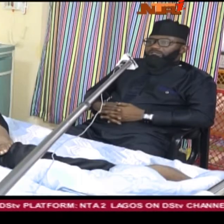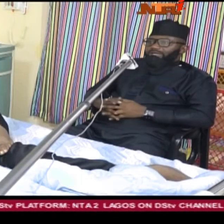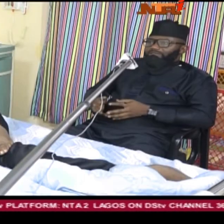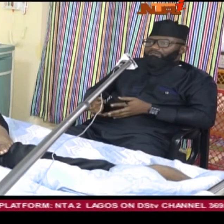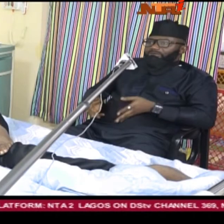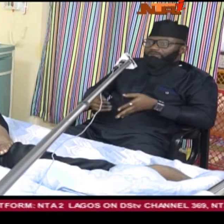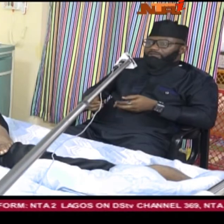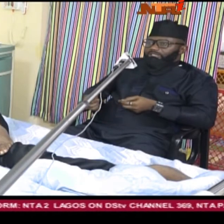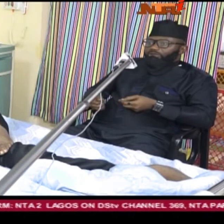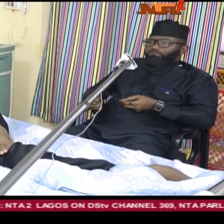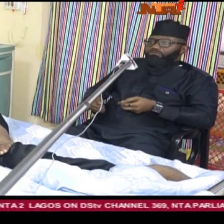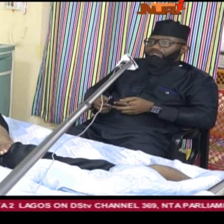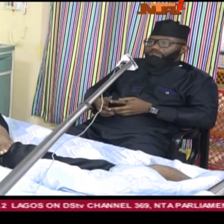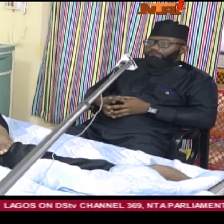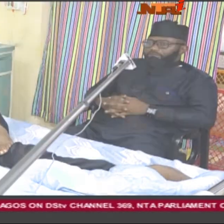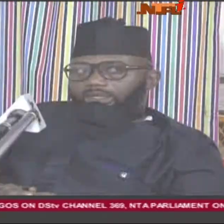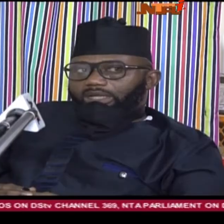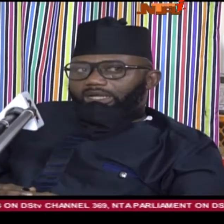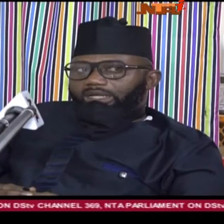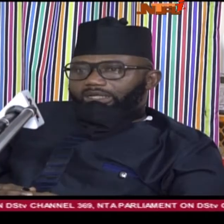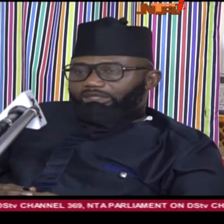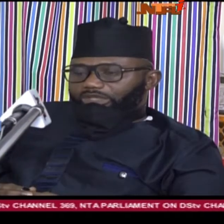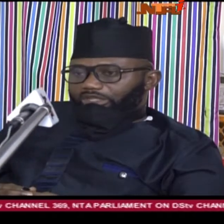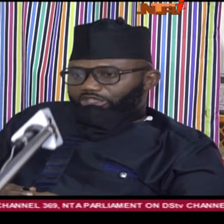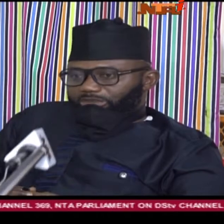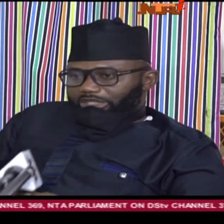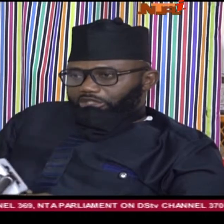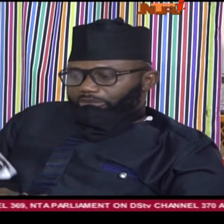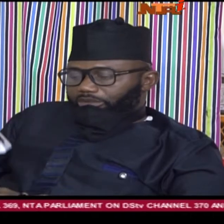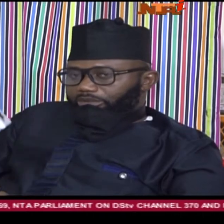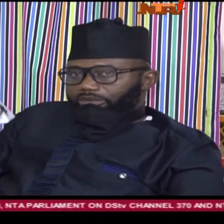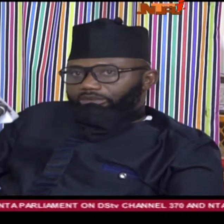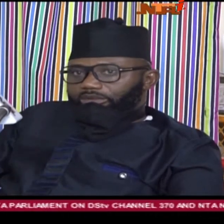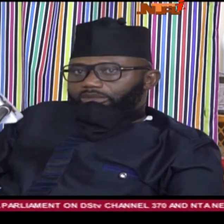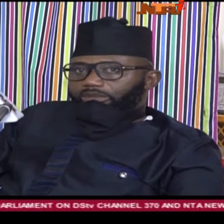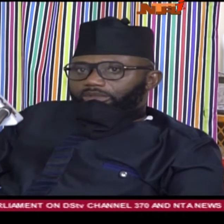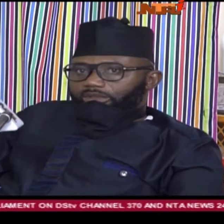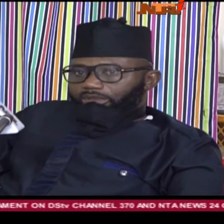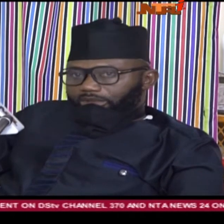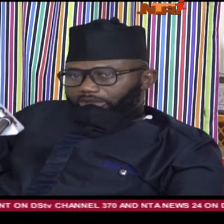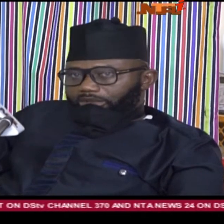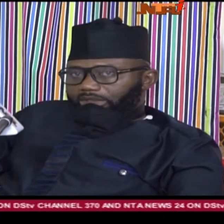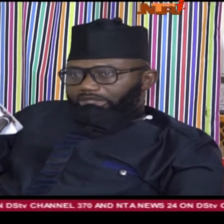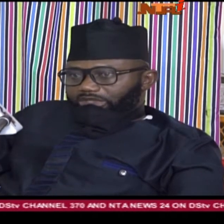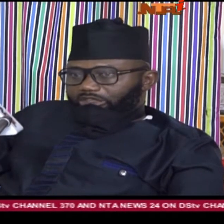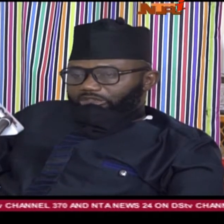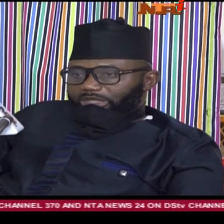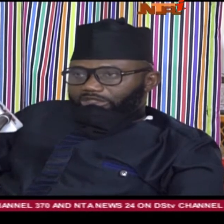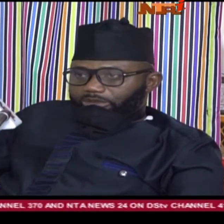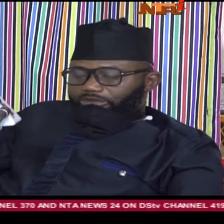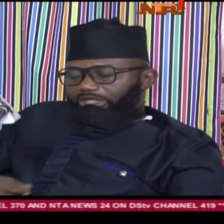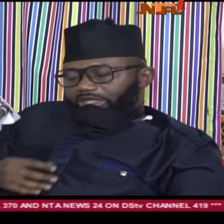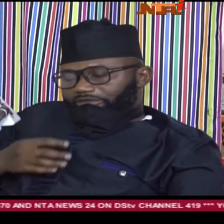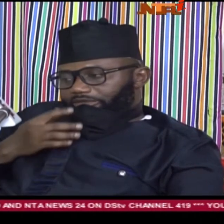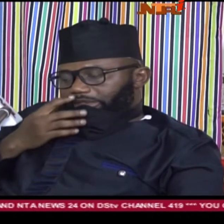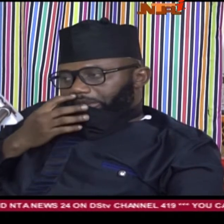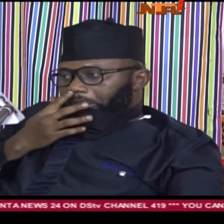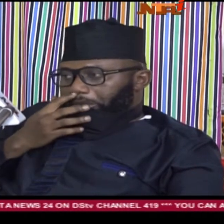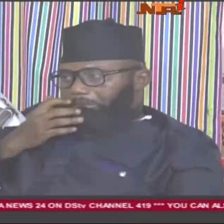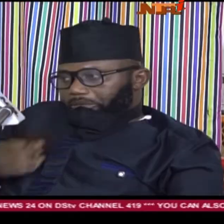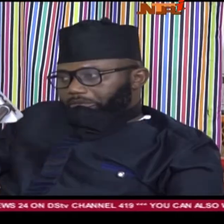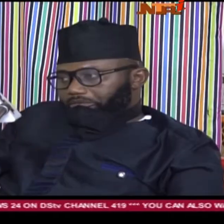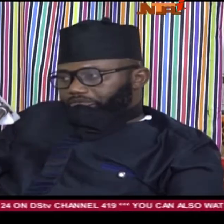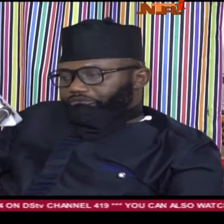got that from a close relation. I actually lost my job. I actually lost my job 2015.